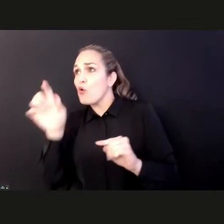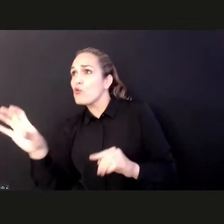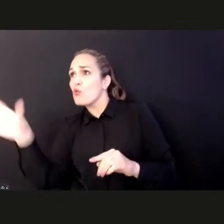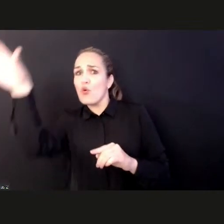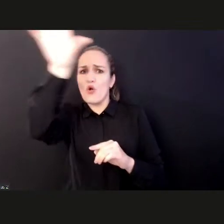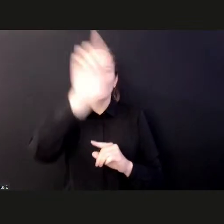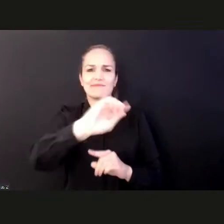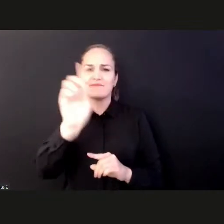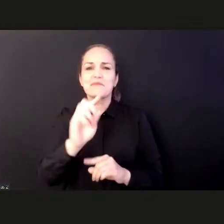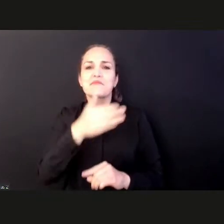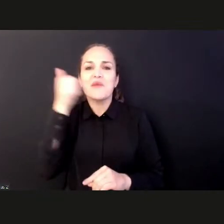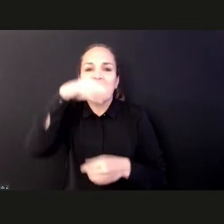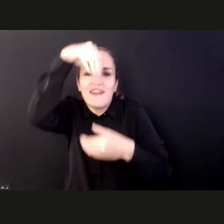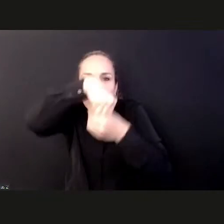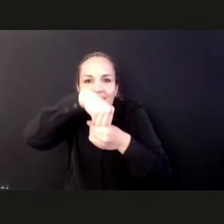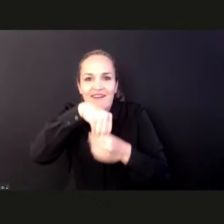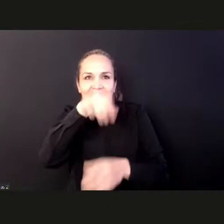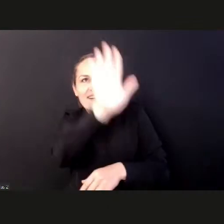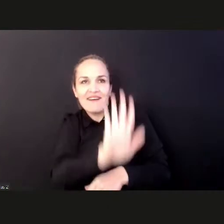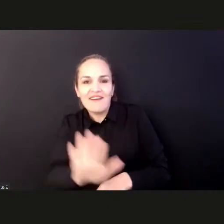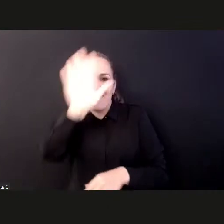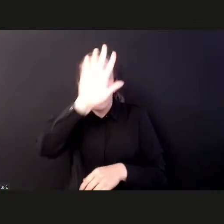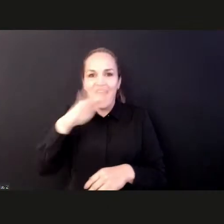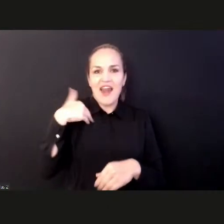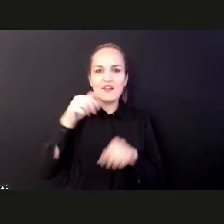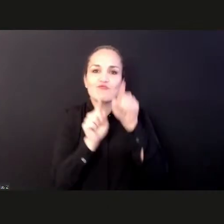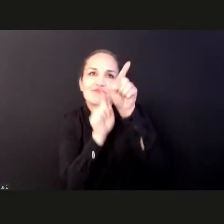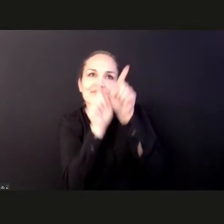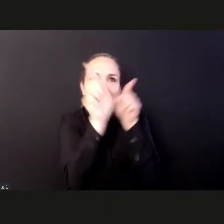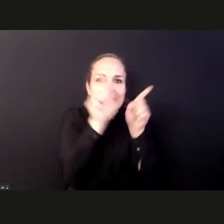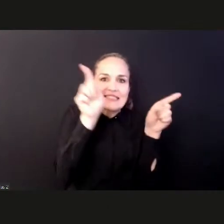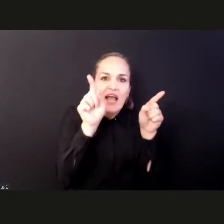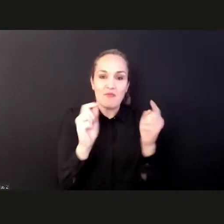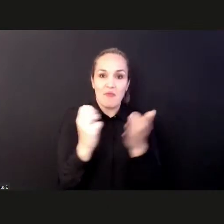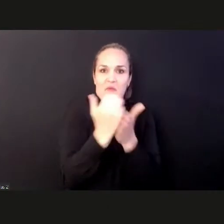following the first wave of COVID-19, it